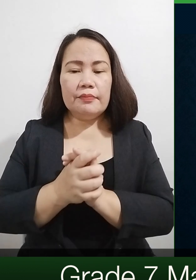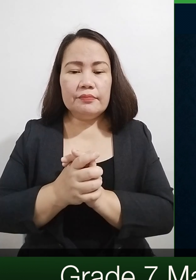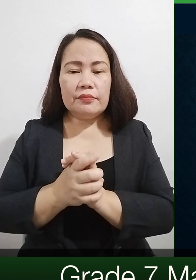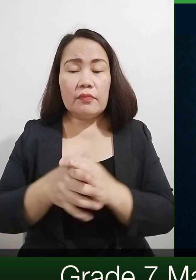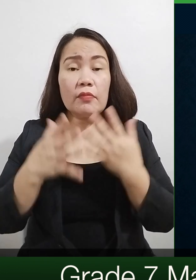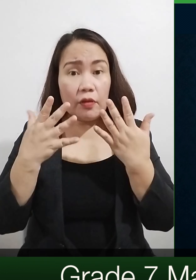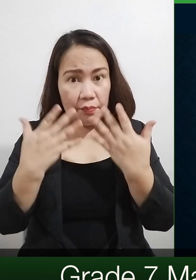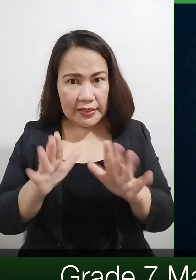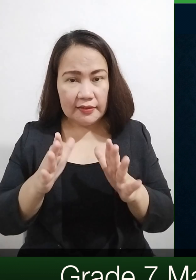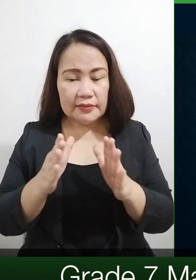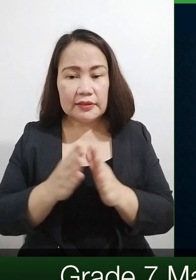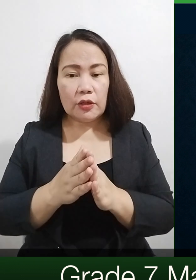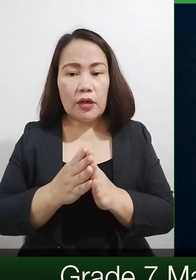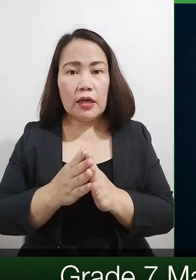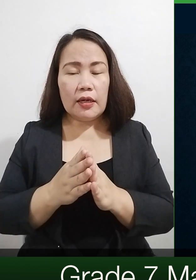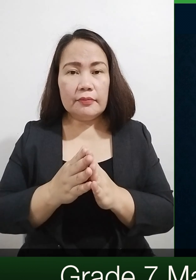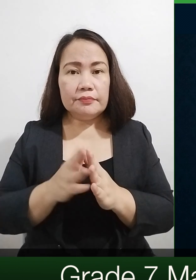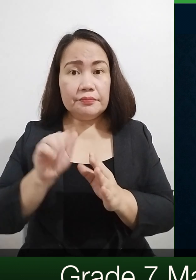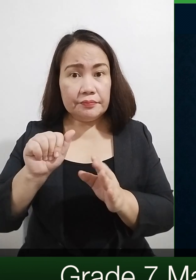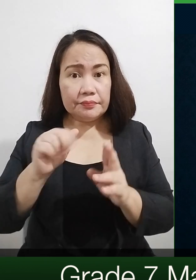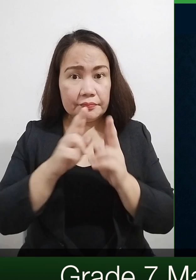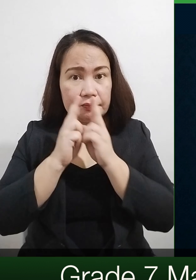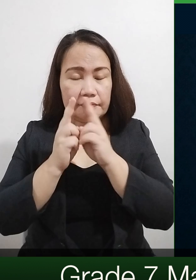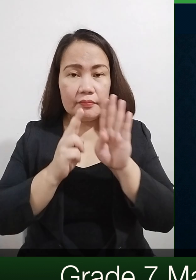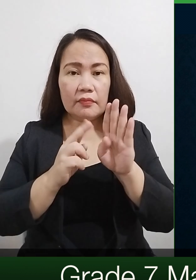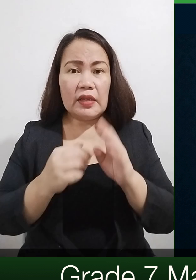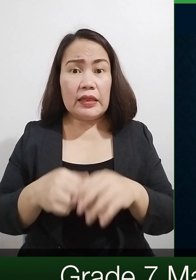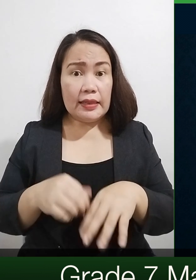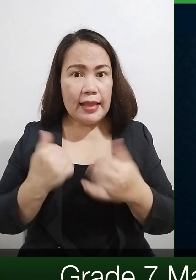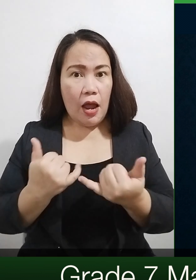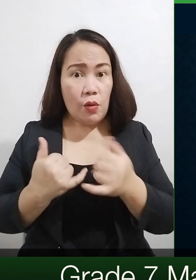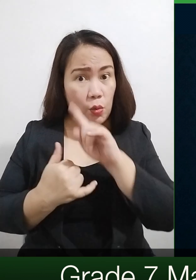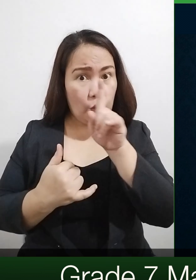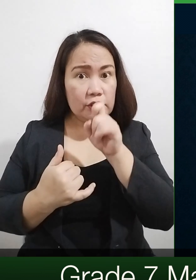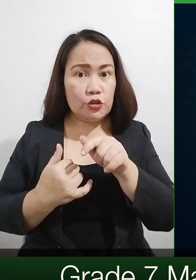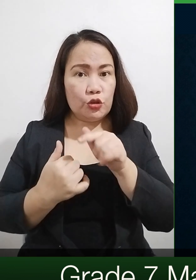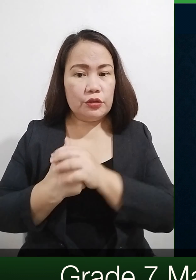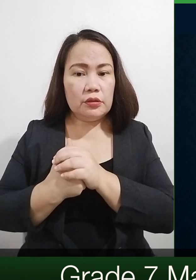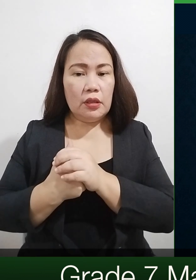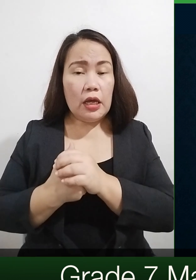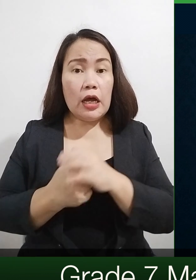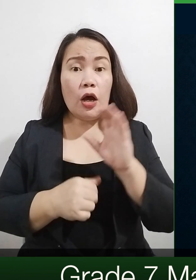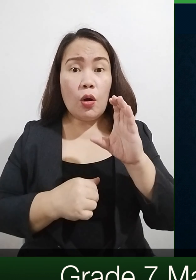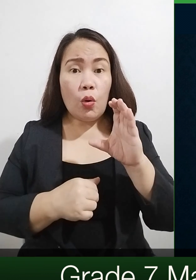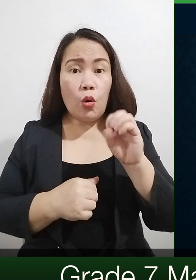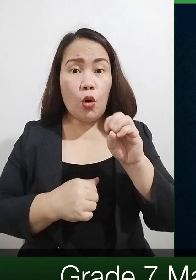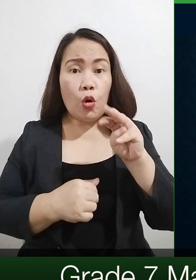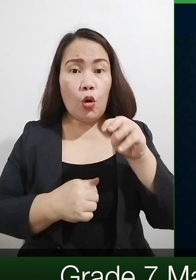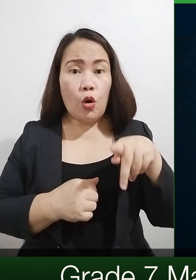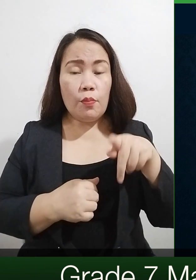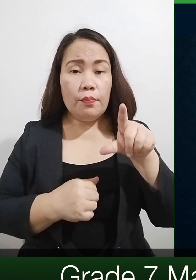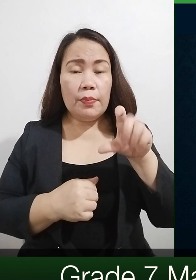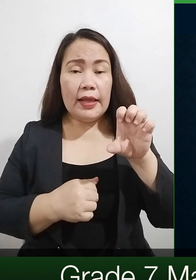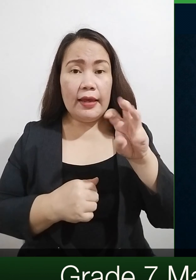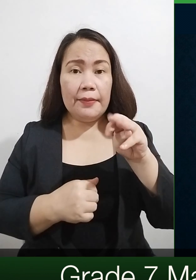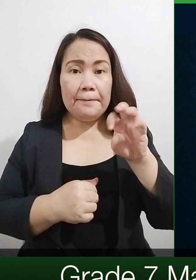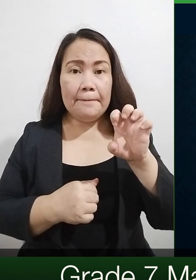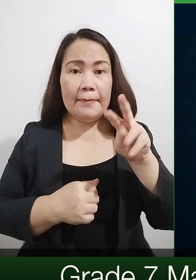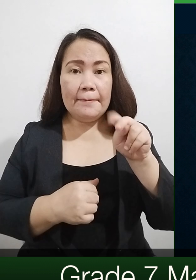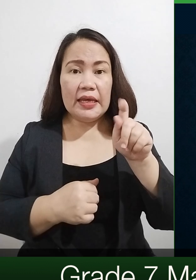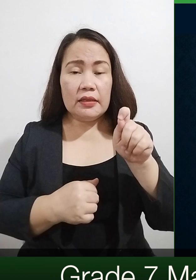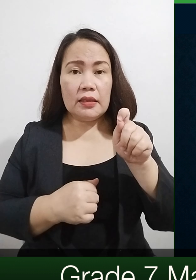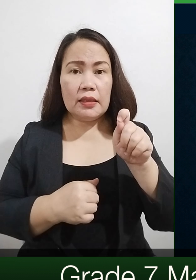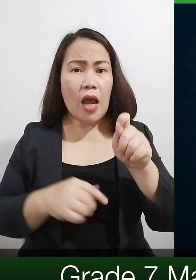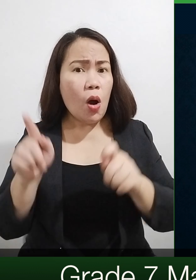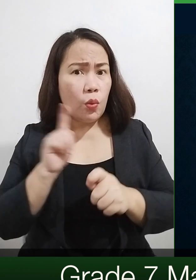na natin yung A union B. Now, ang question is, the complement. Pag sinabing complement, ano yung